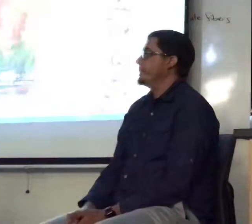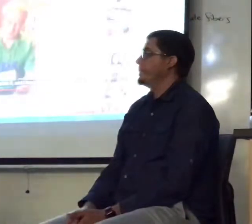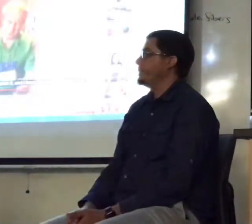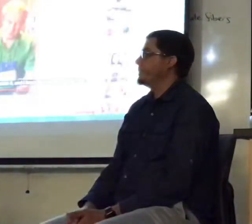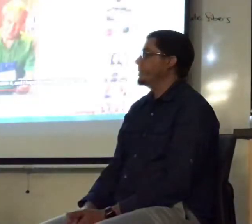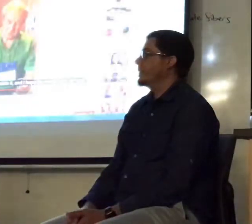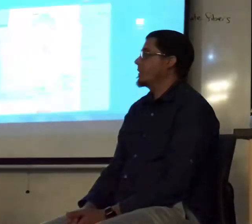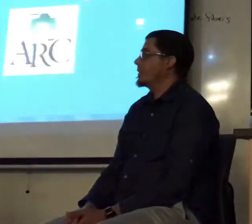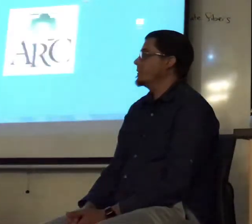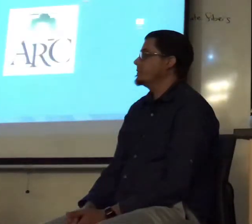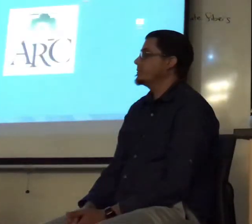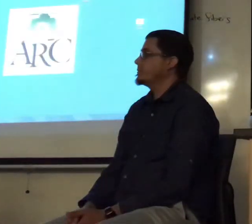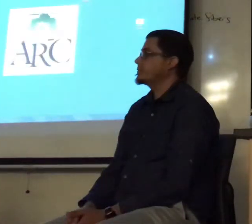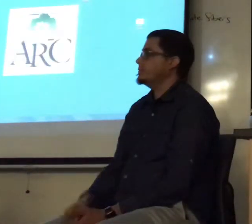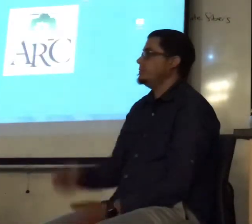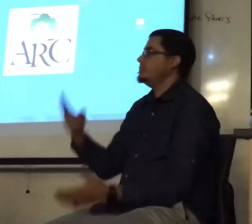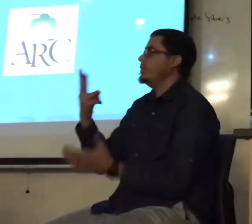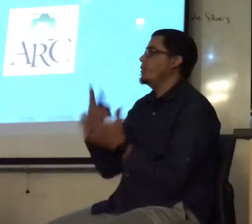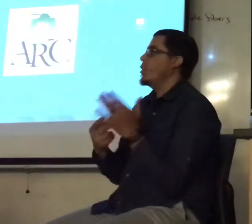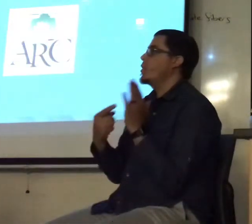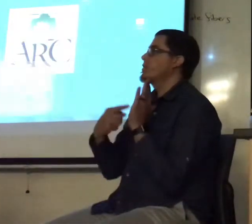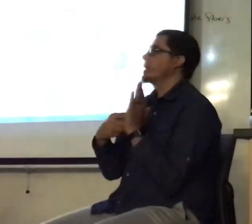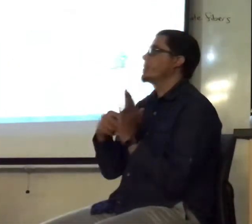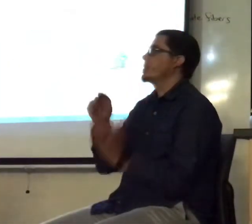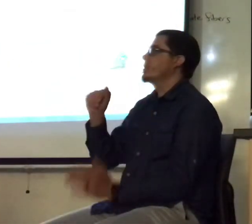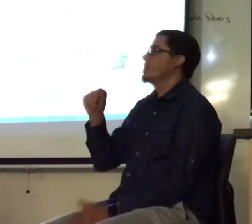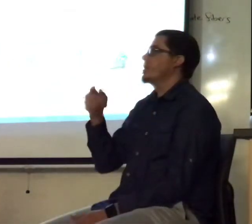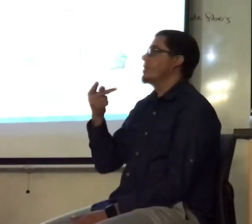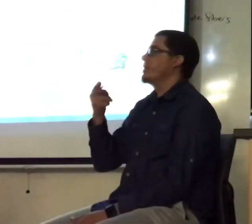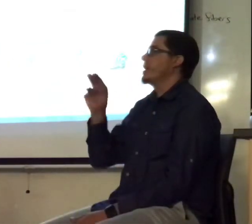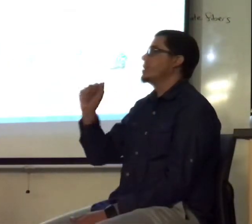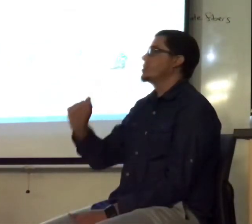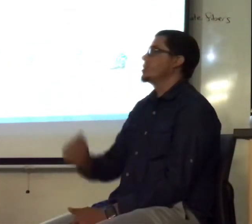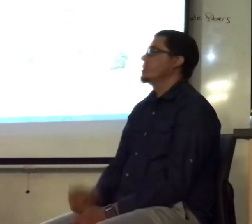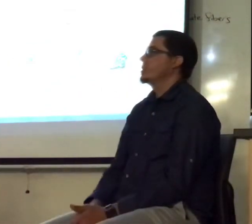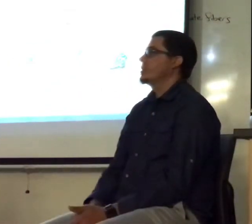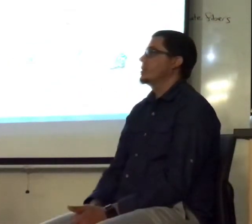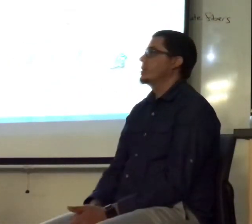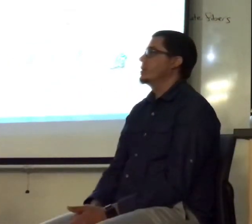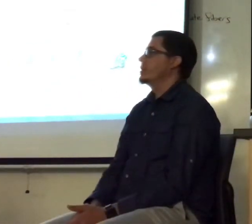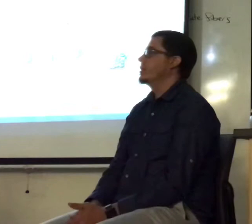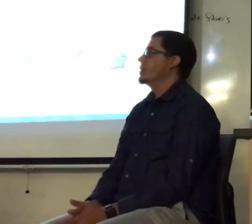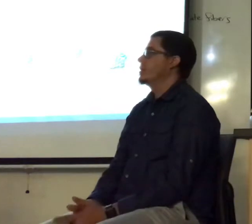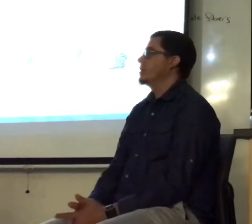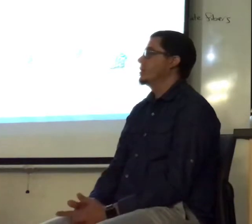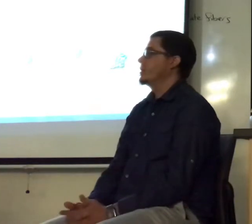Wernicke's aphasia.